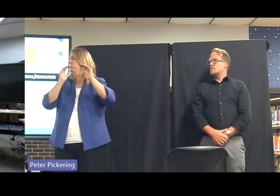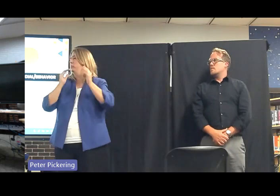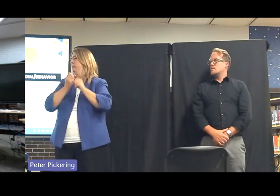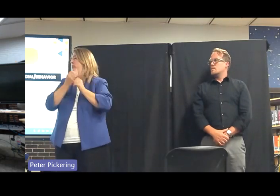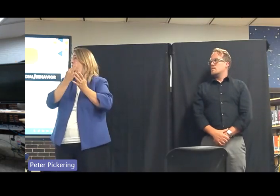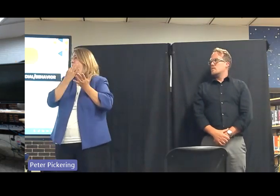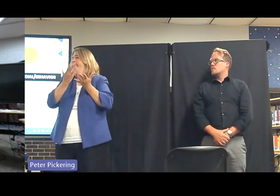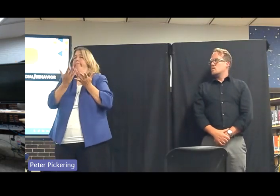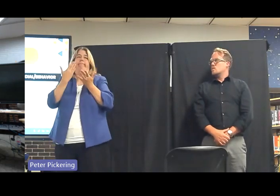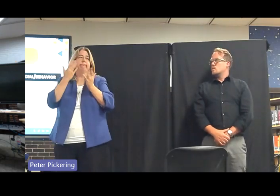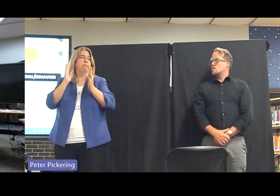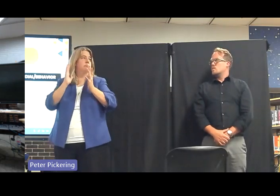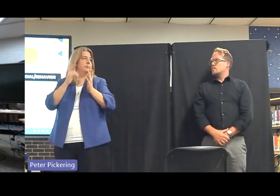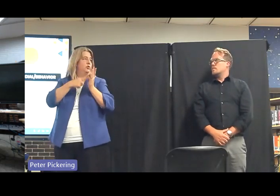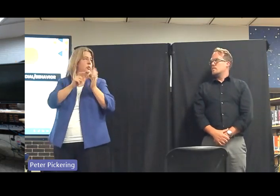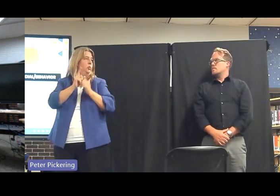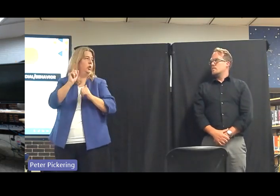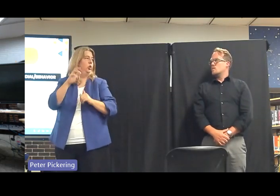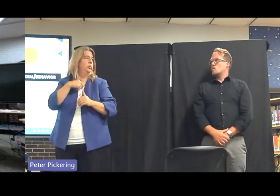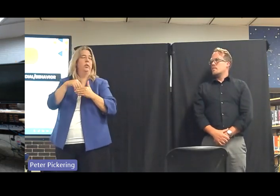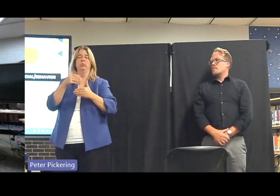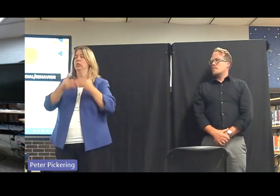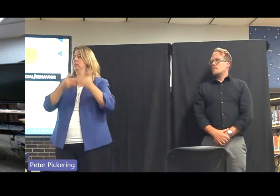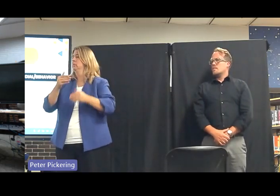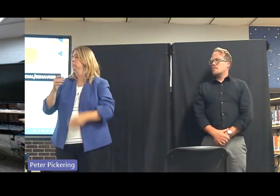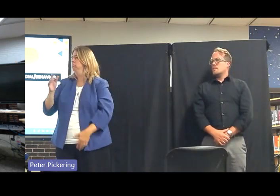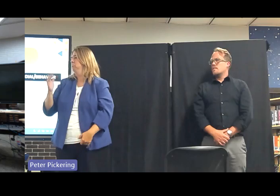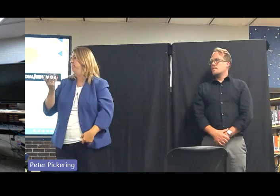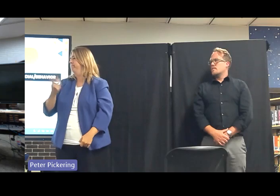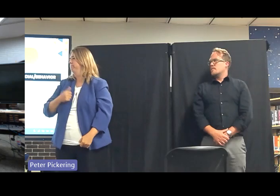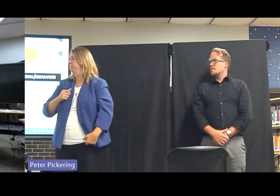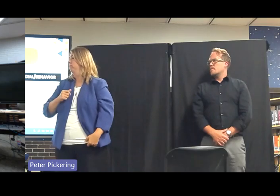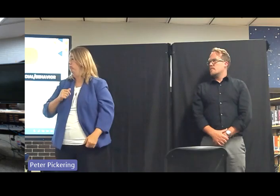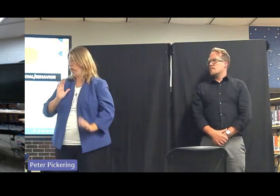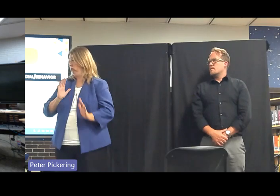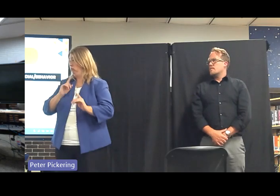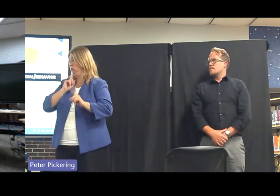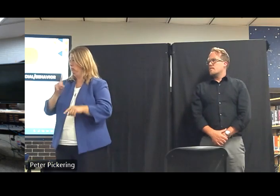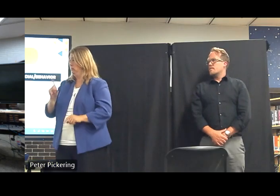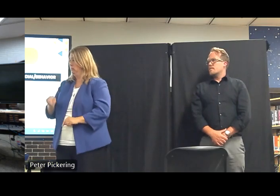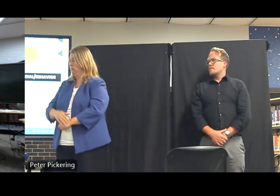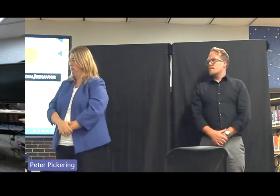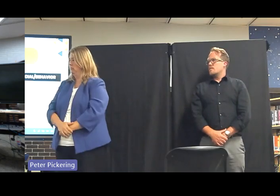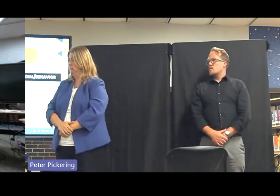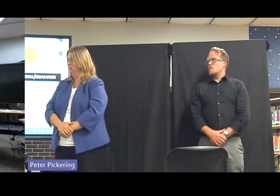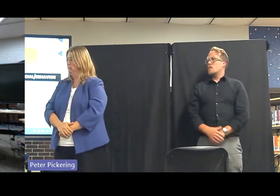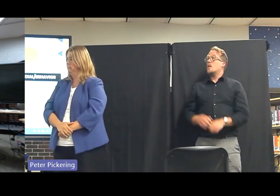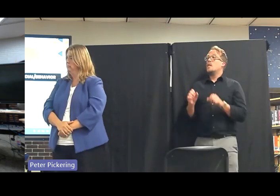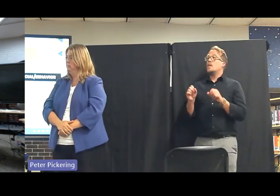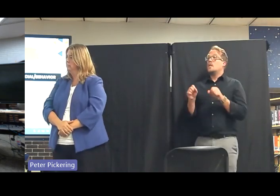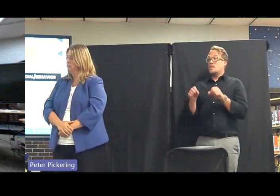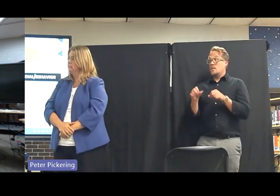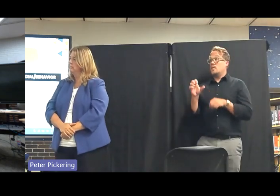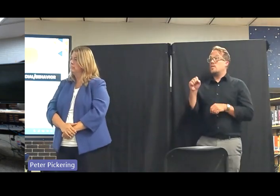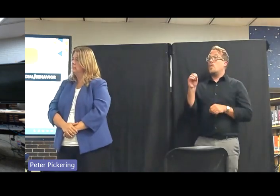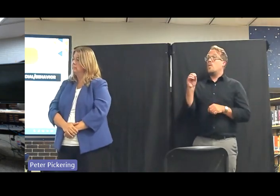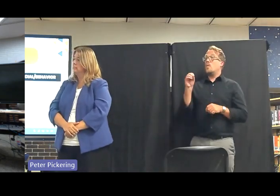with the business office and Jeremy to process that as quickly as we could. Does that answer your